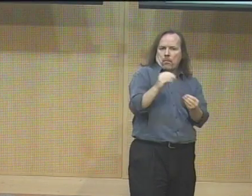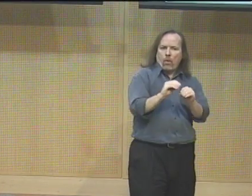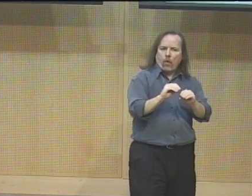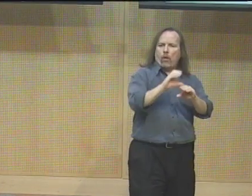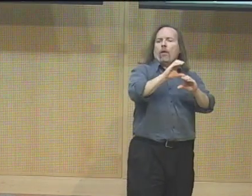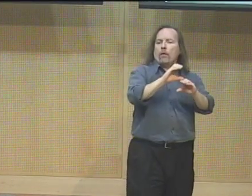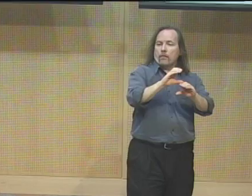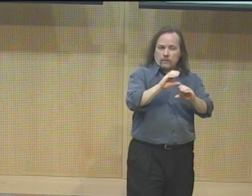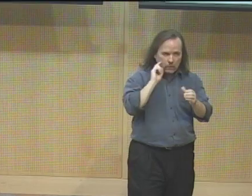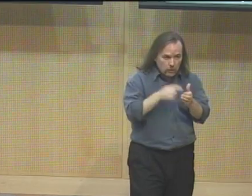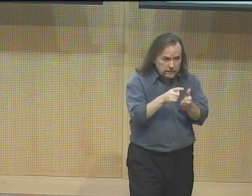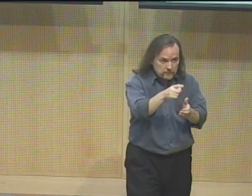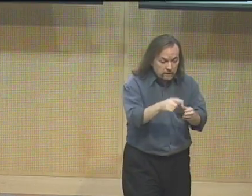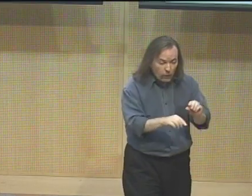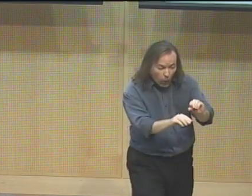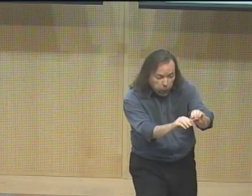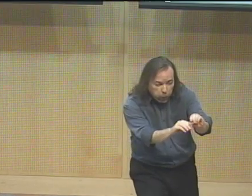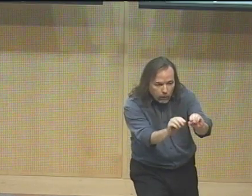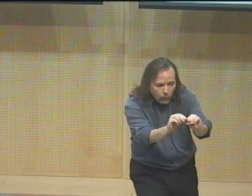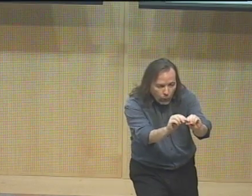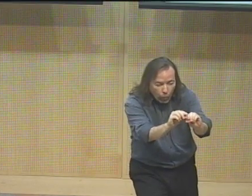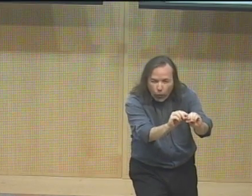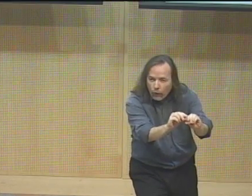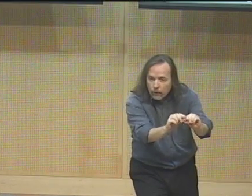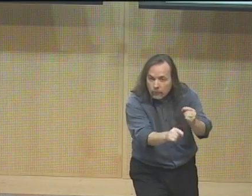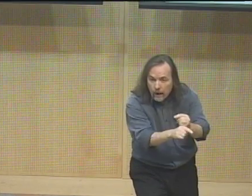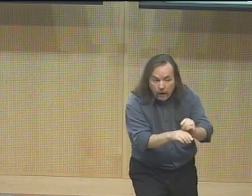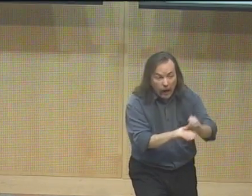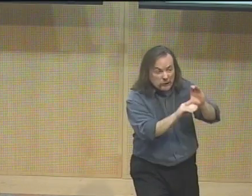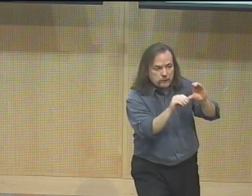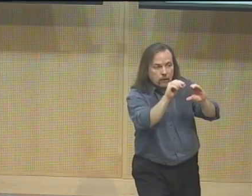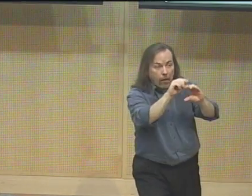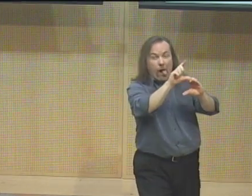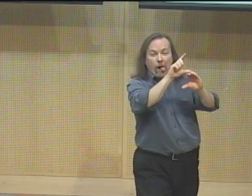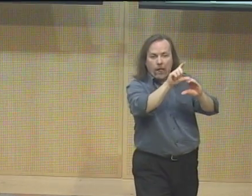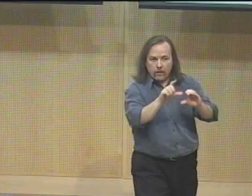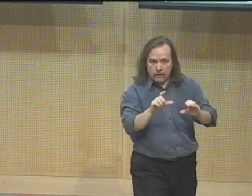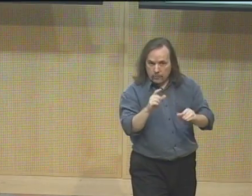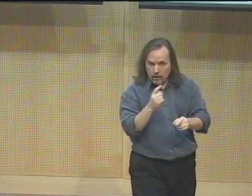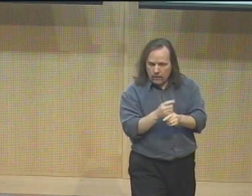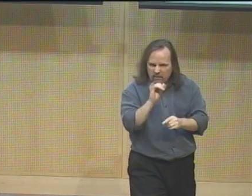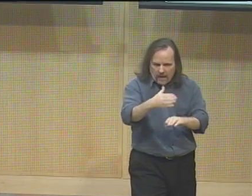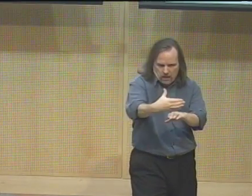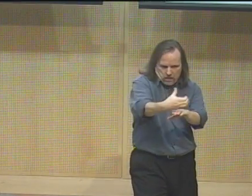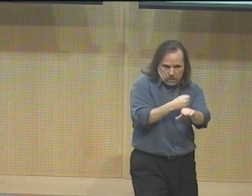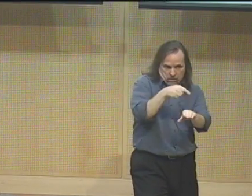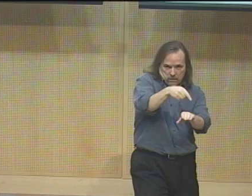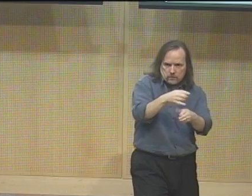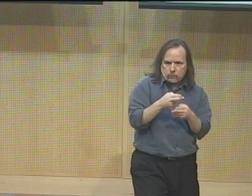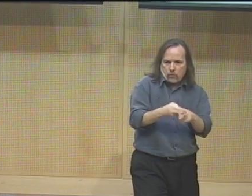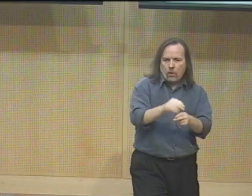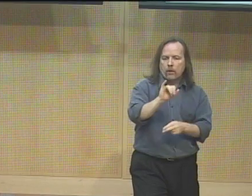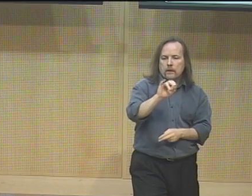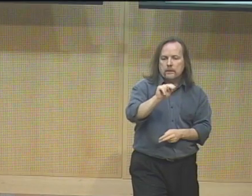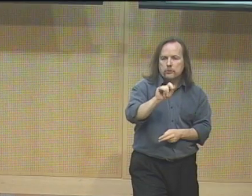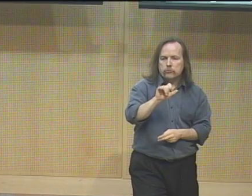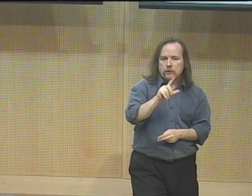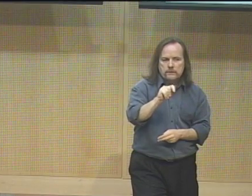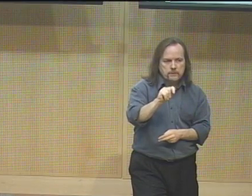The more interest you earn, the more money you put in, the more interest you earn. And if you do not touch the principal and you